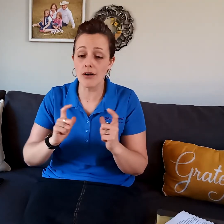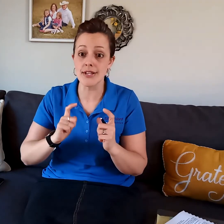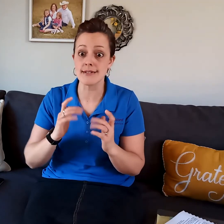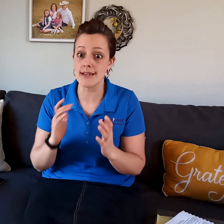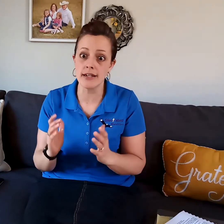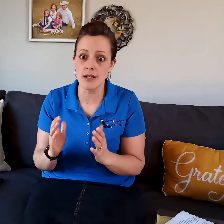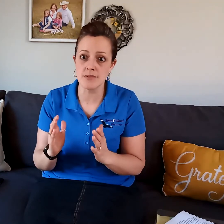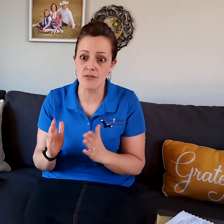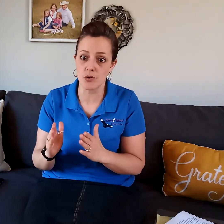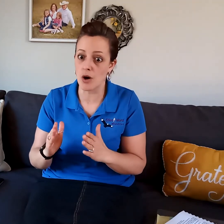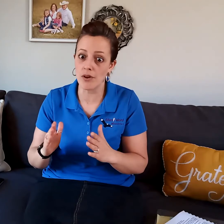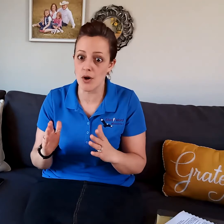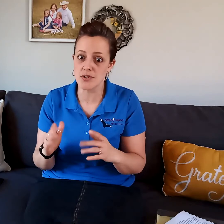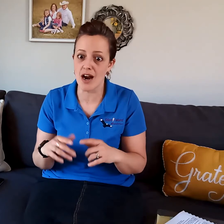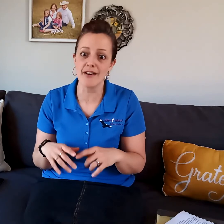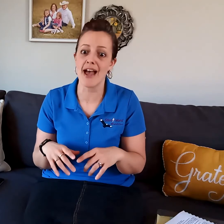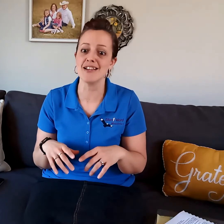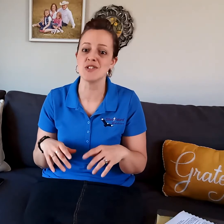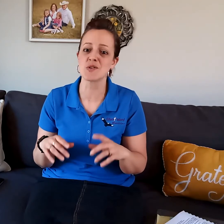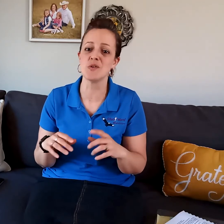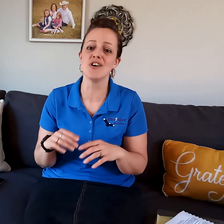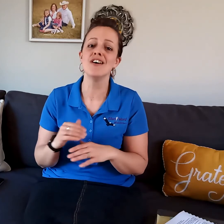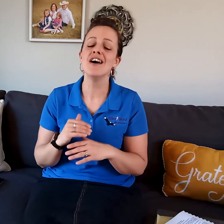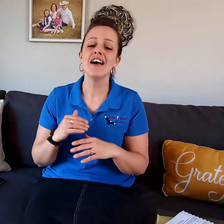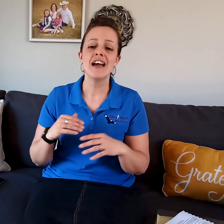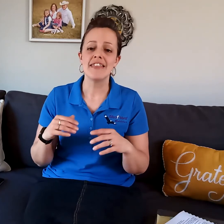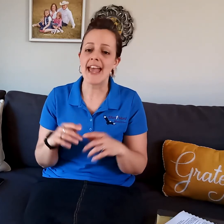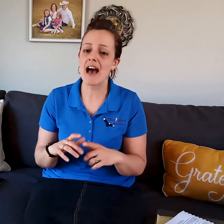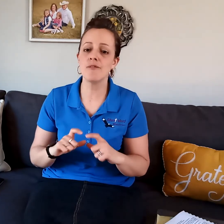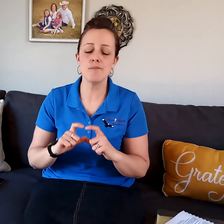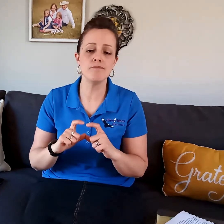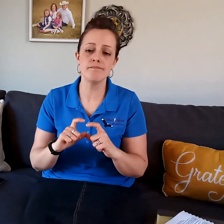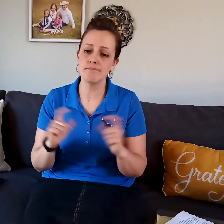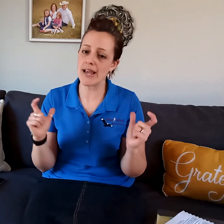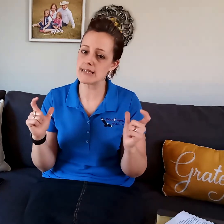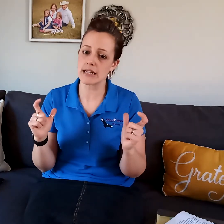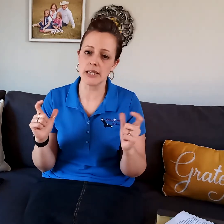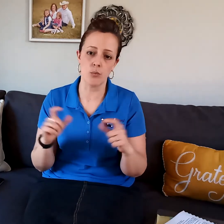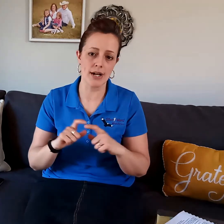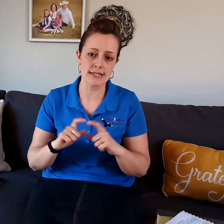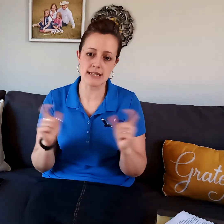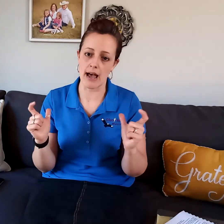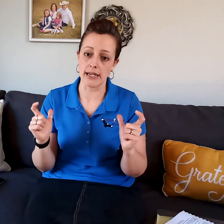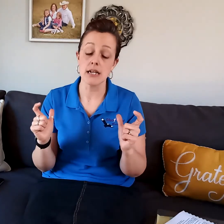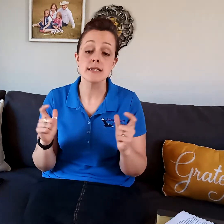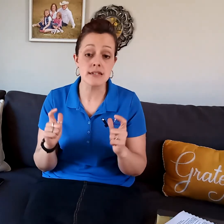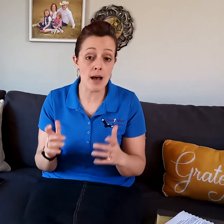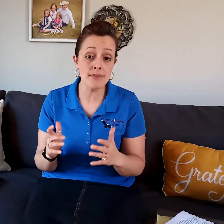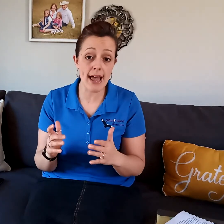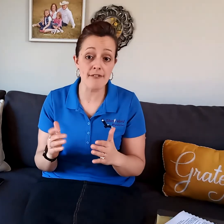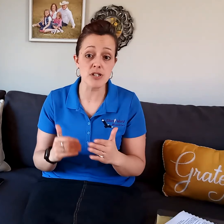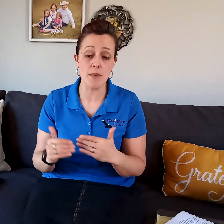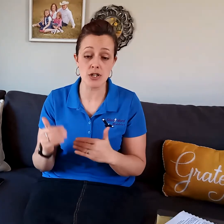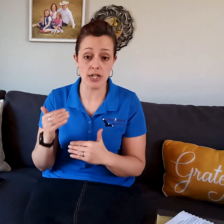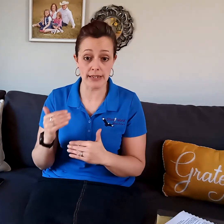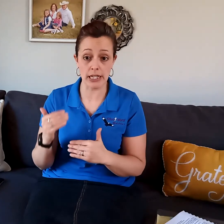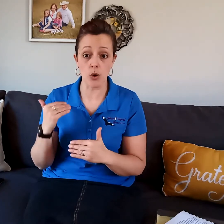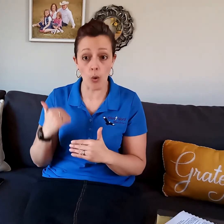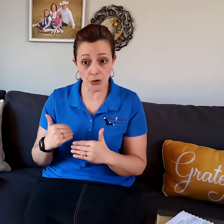the synonyms, if you know what those are yet in school, they have basically one sign. Some deaf, especially like an older